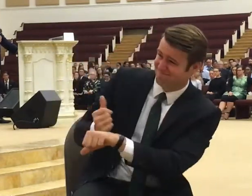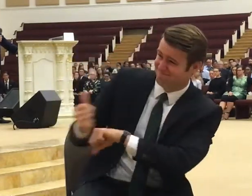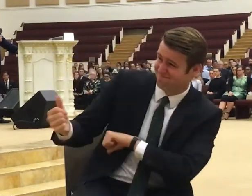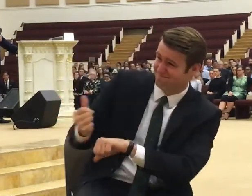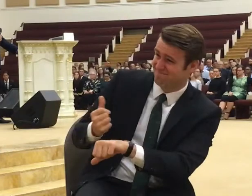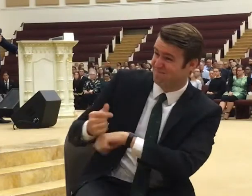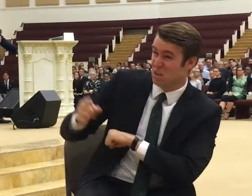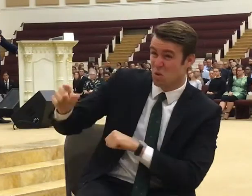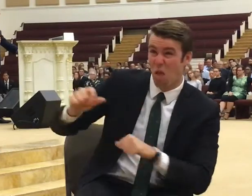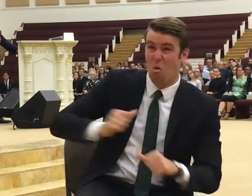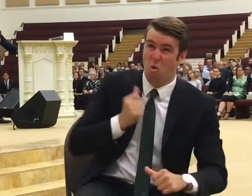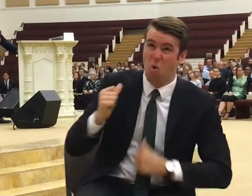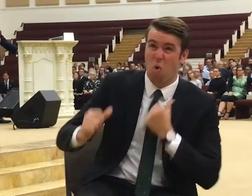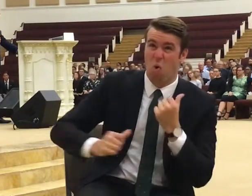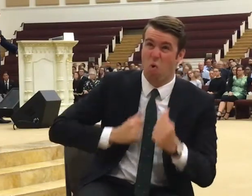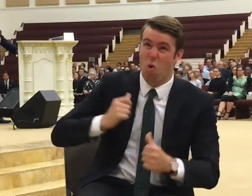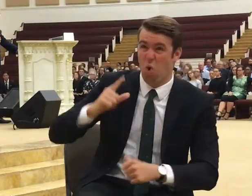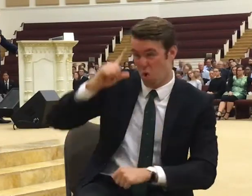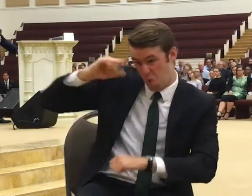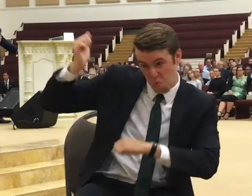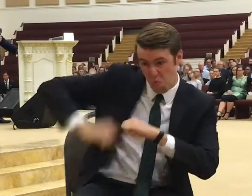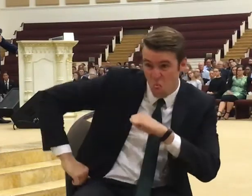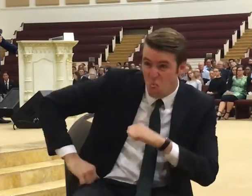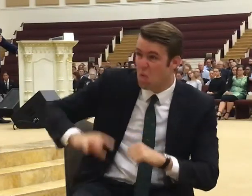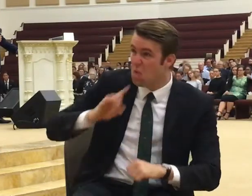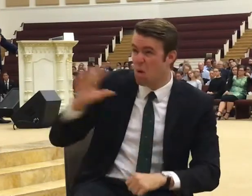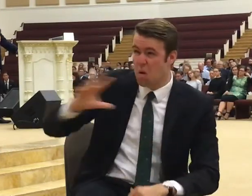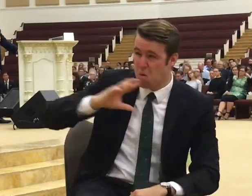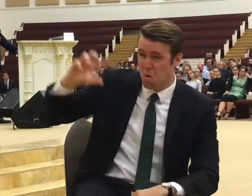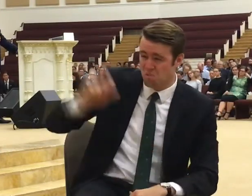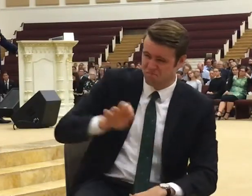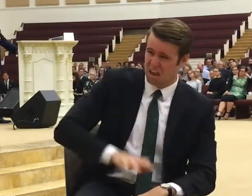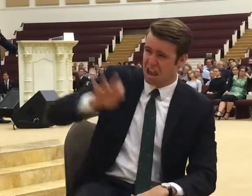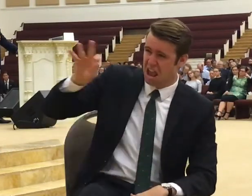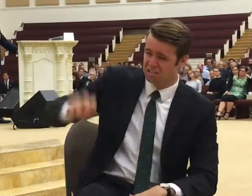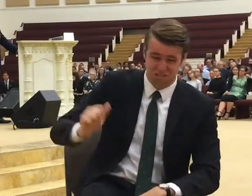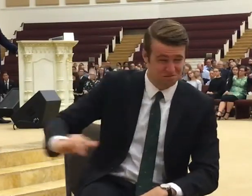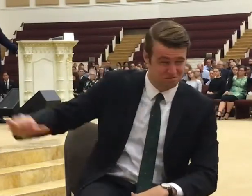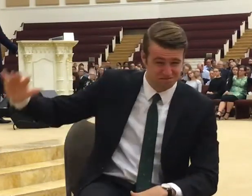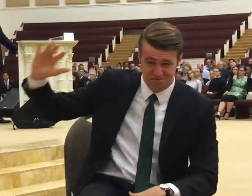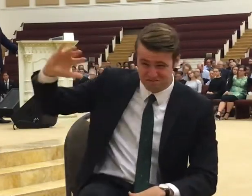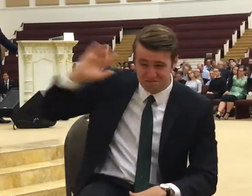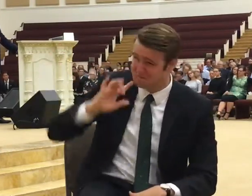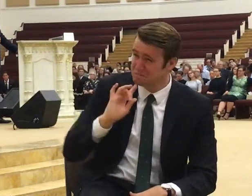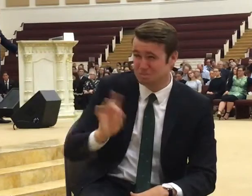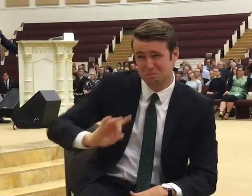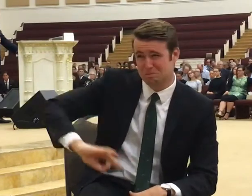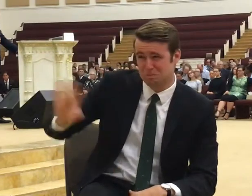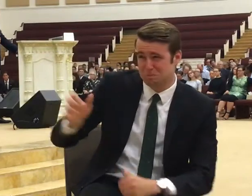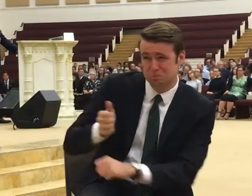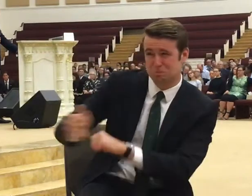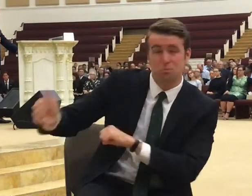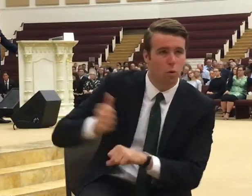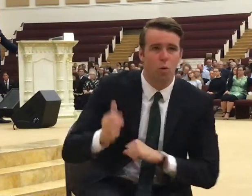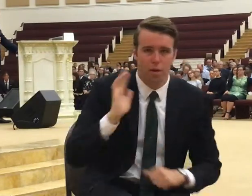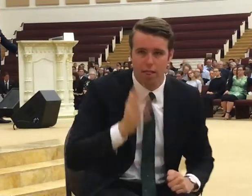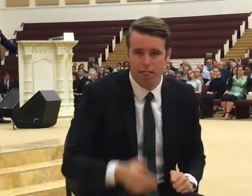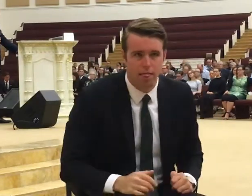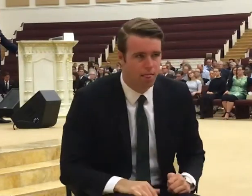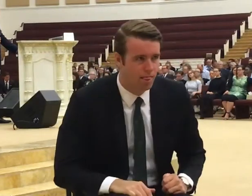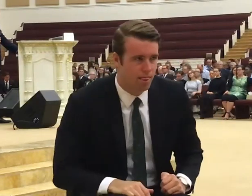or dogmatic or outdated or old-fashioned.